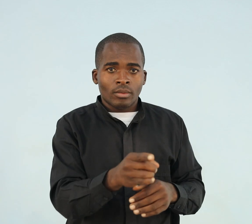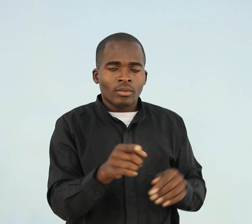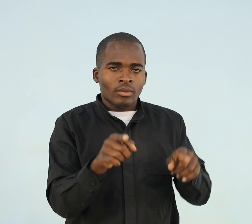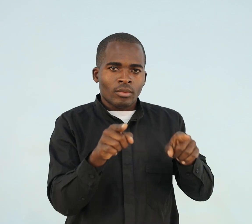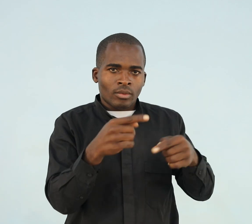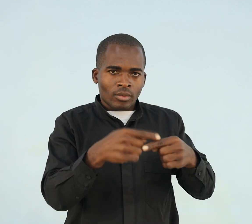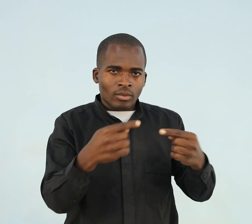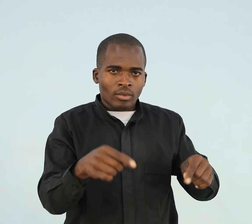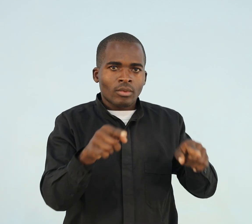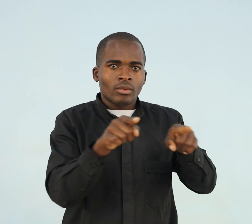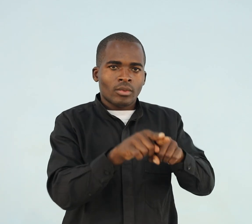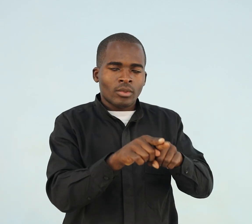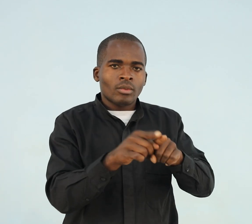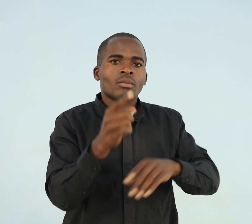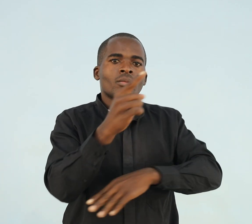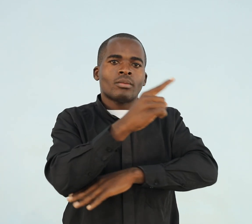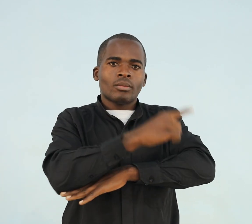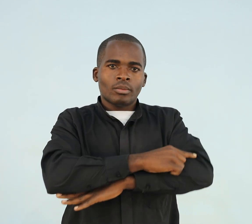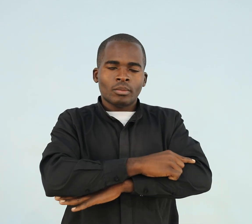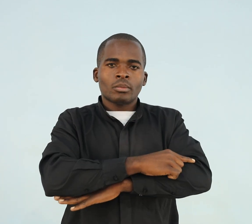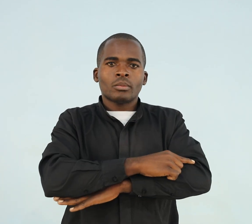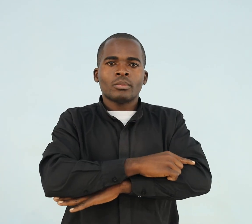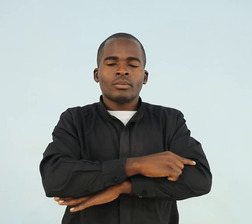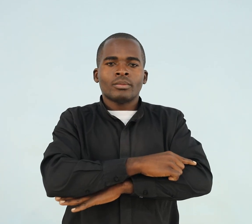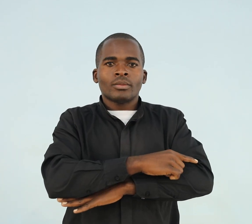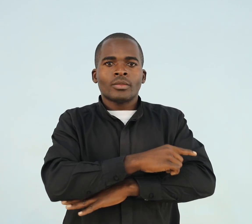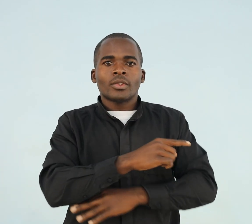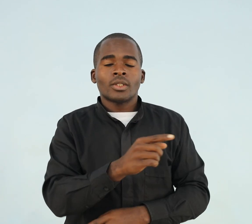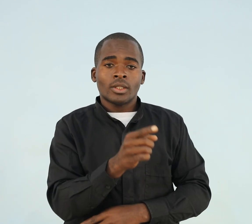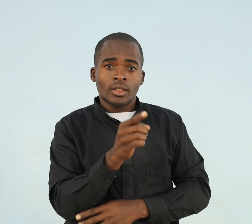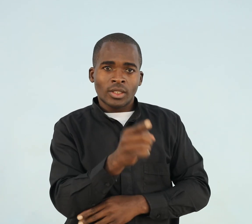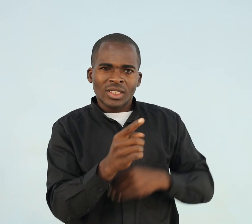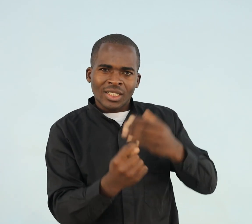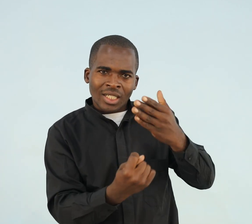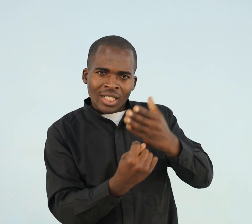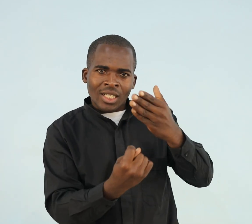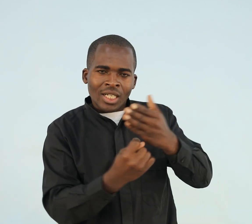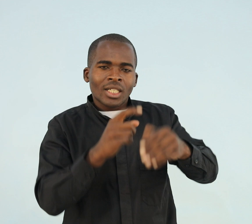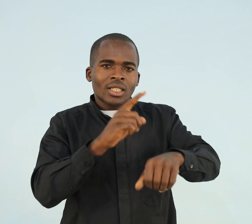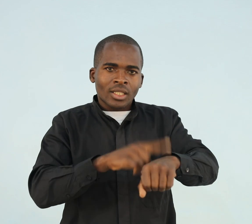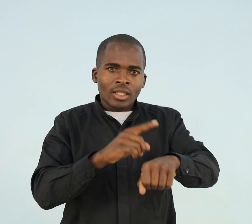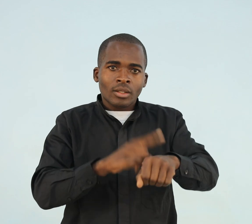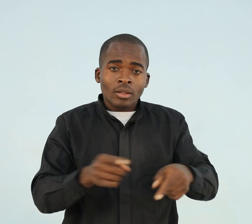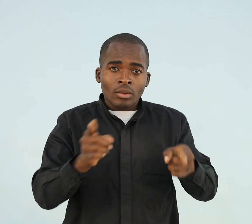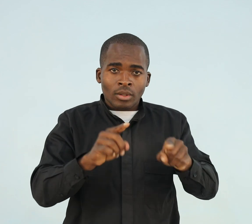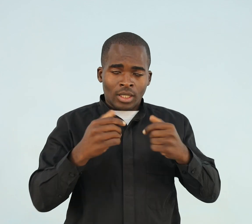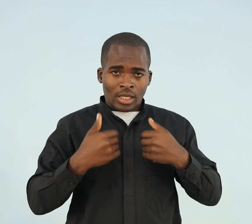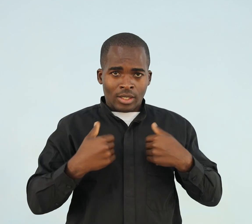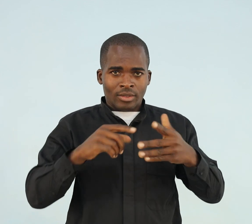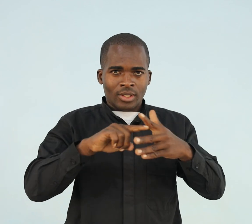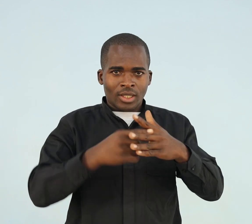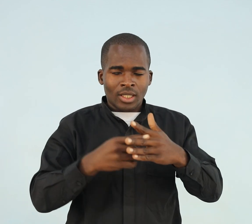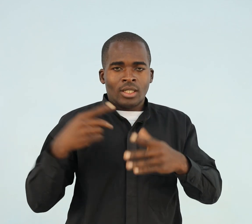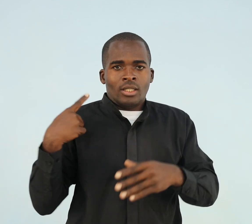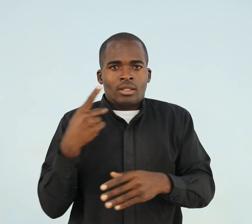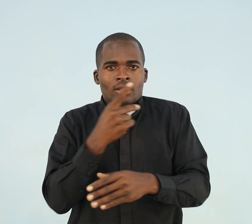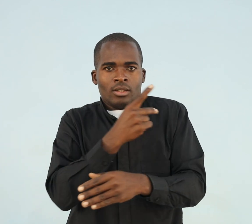day. Term means a period commencing when Parliament or a